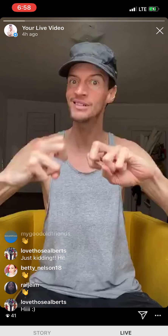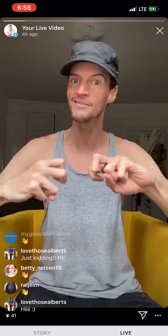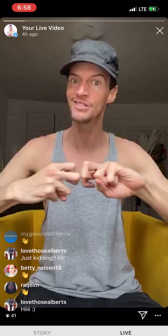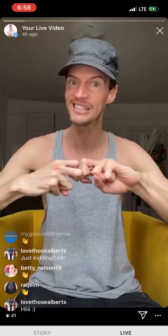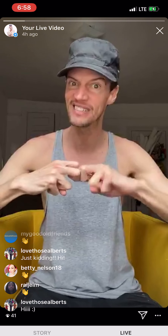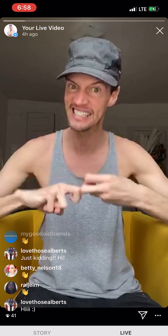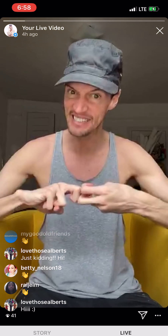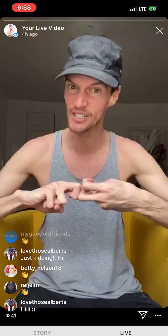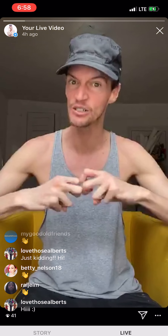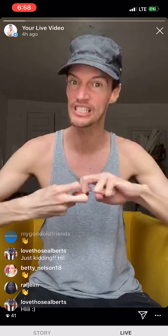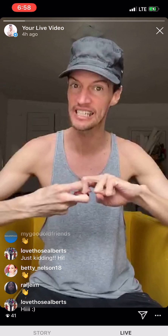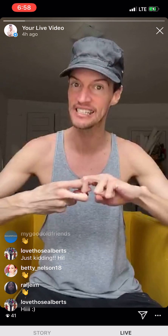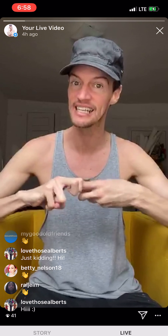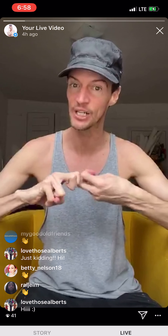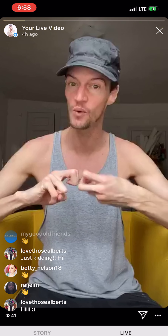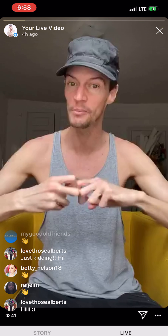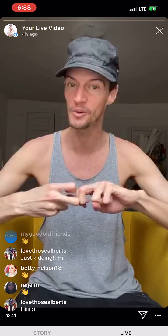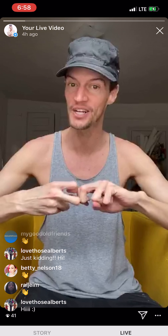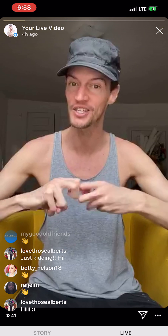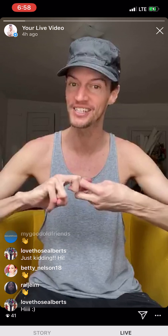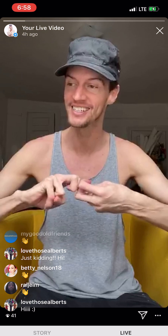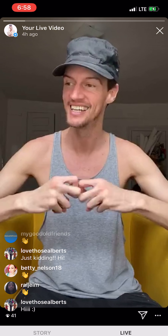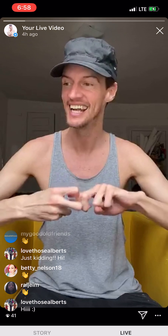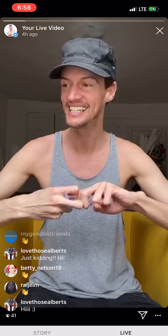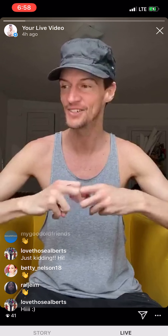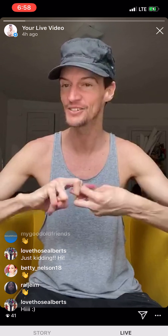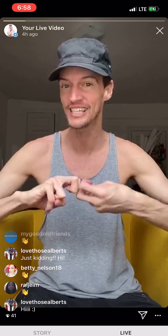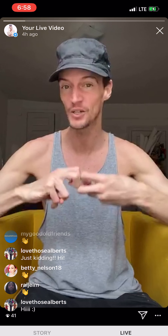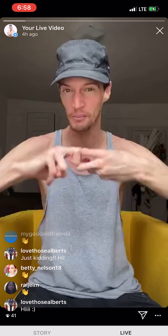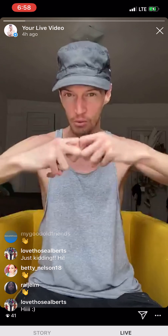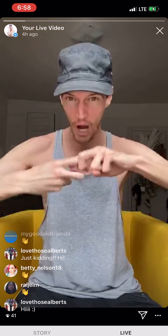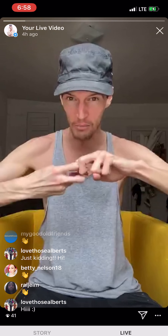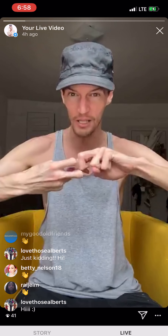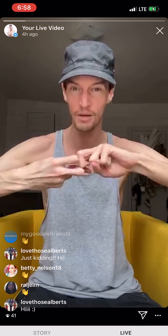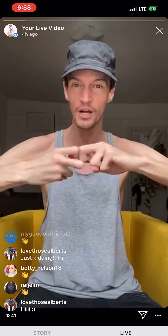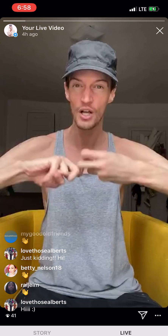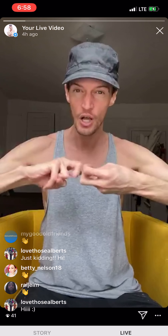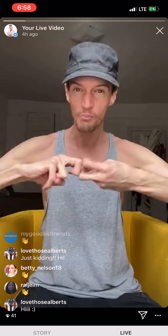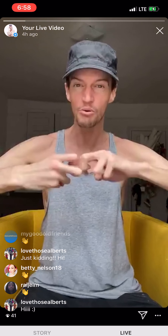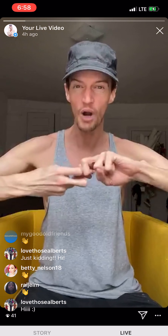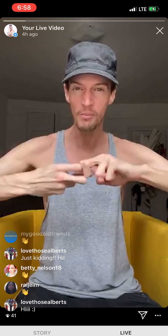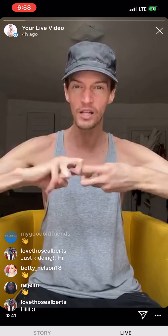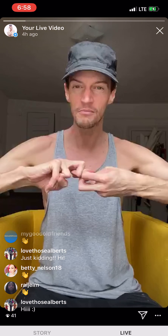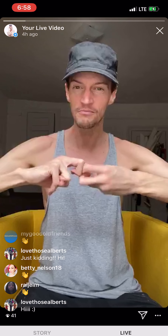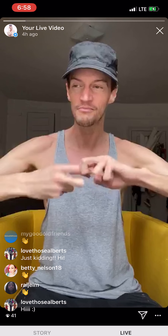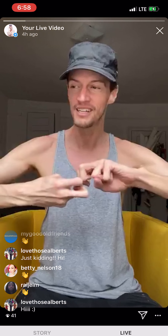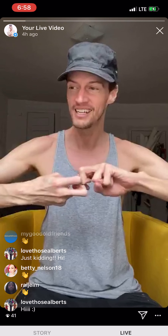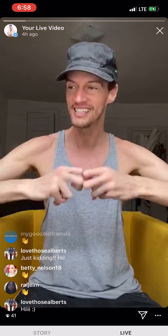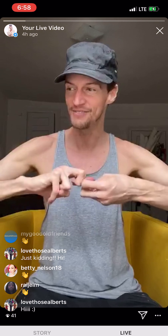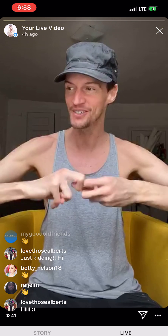you have a difficulty in cooperation. A difficulty or a problem. Problem. Difficulty.